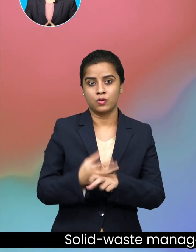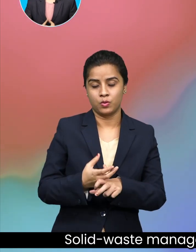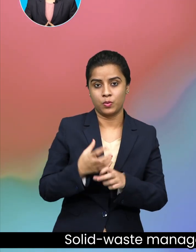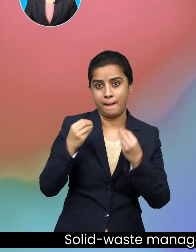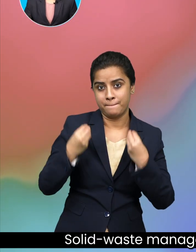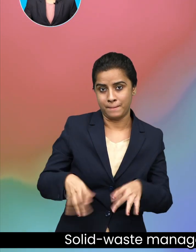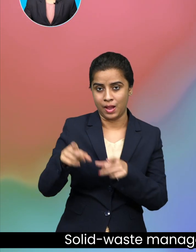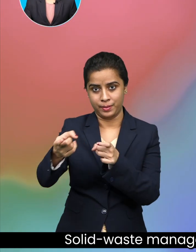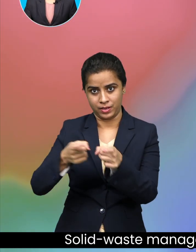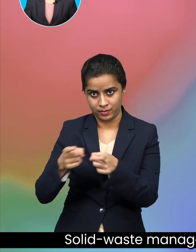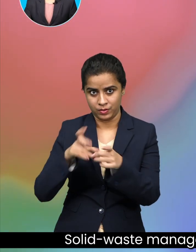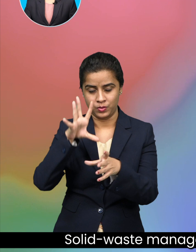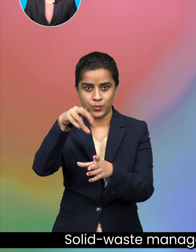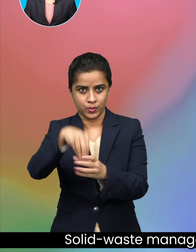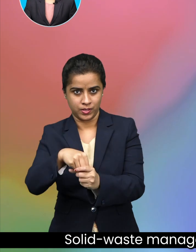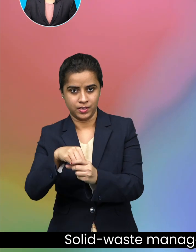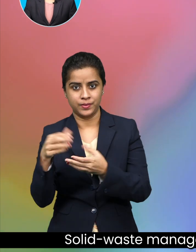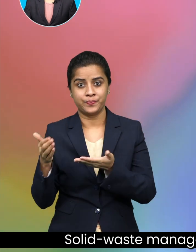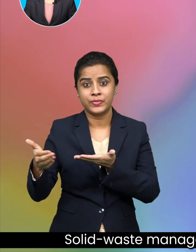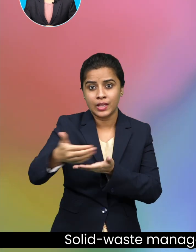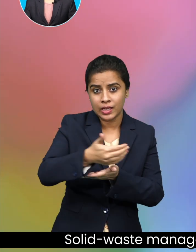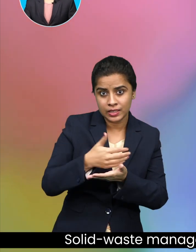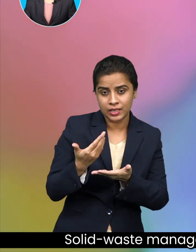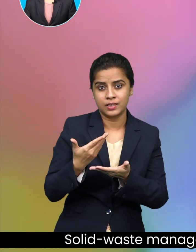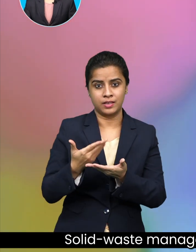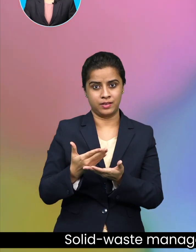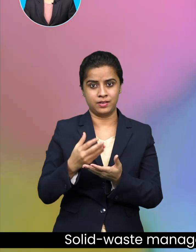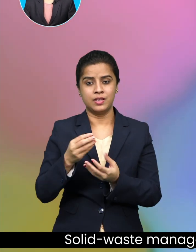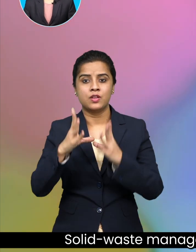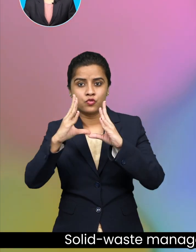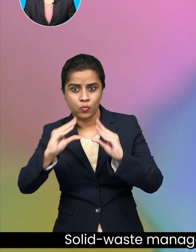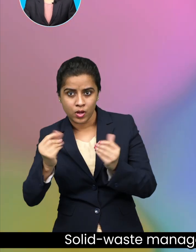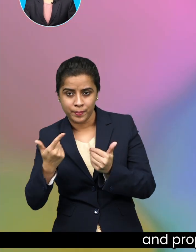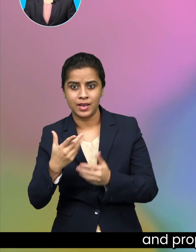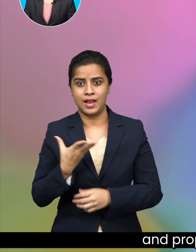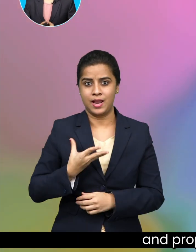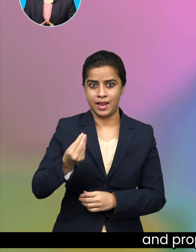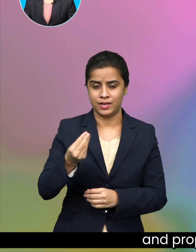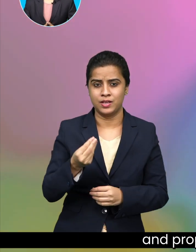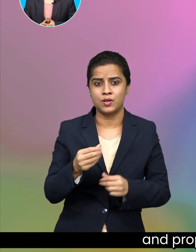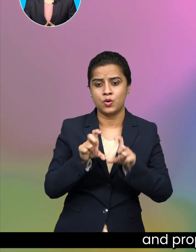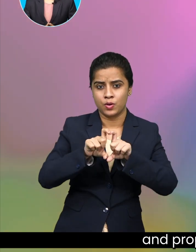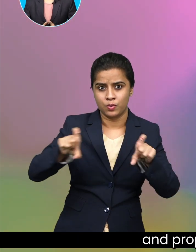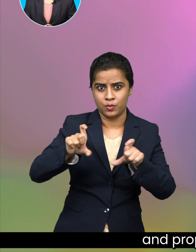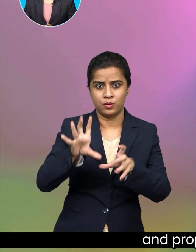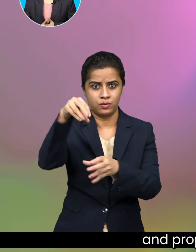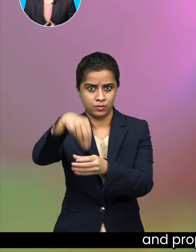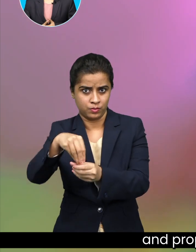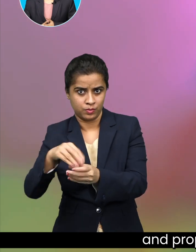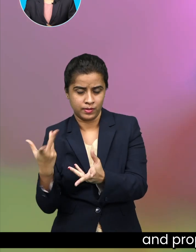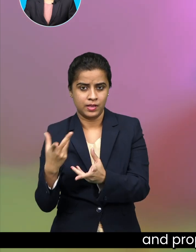Solid waste management involves the collection, treatment, and proper disposal